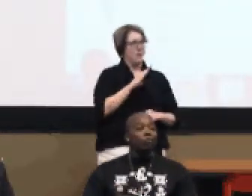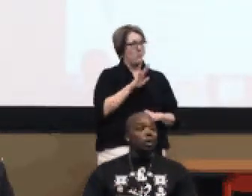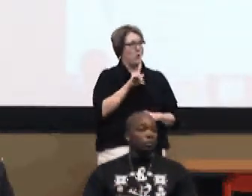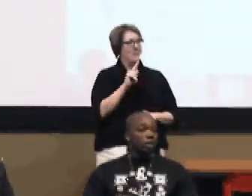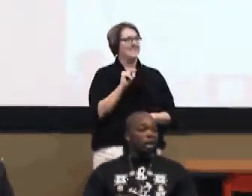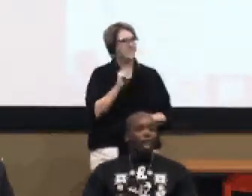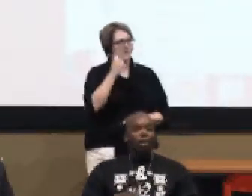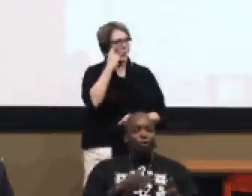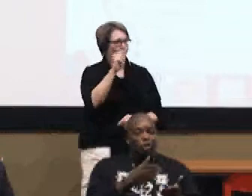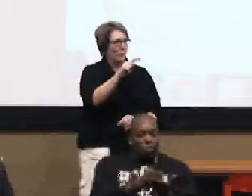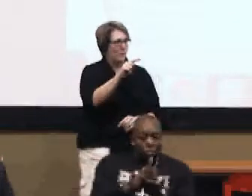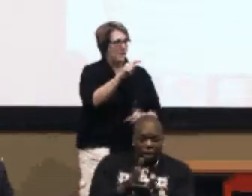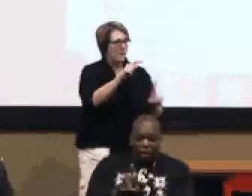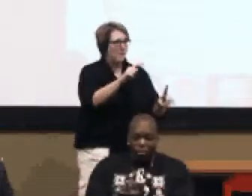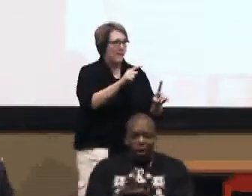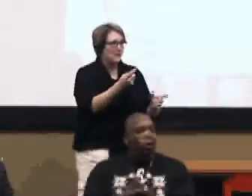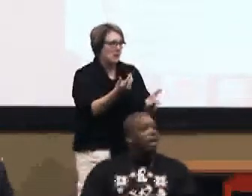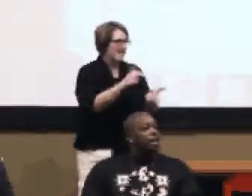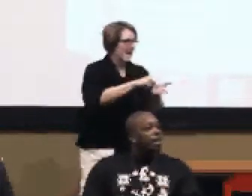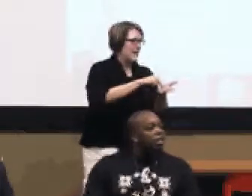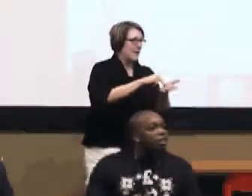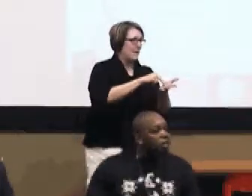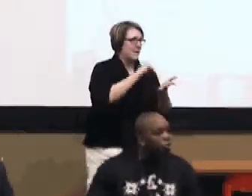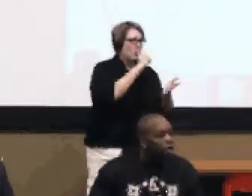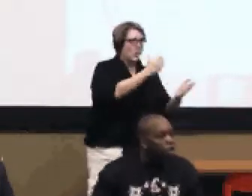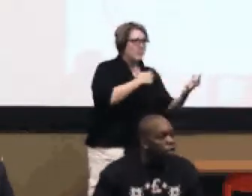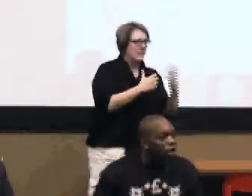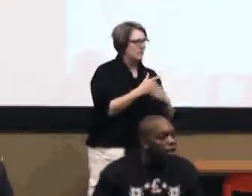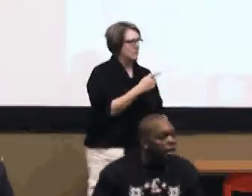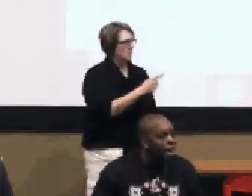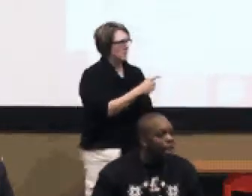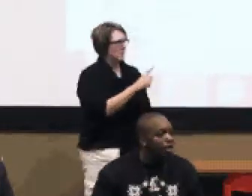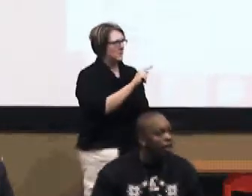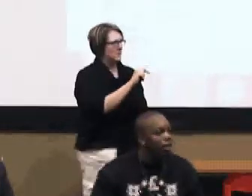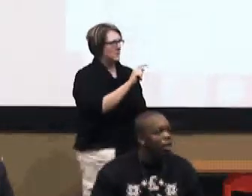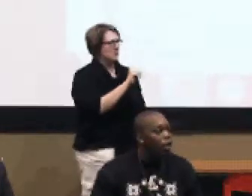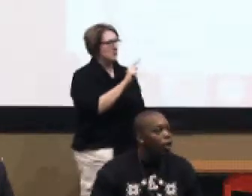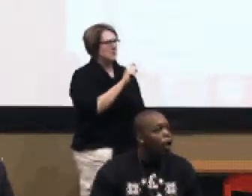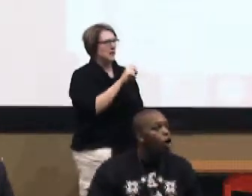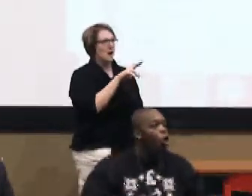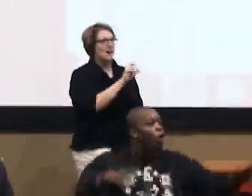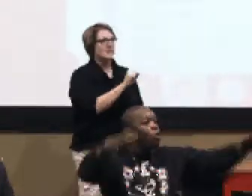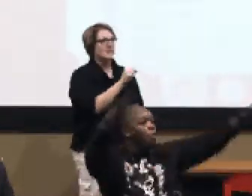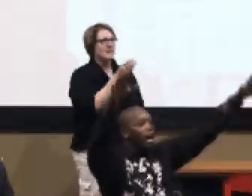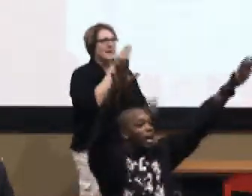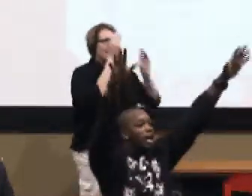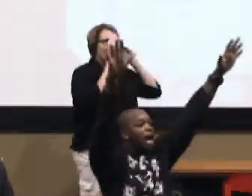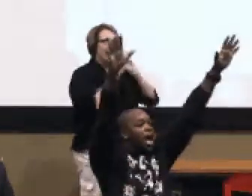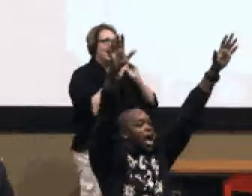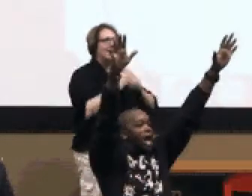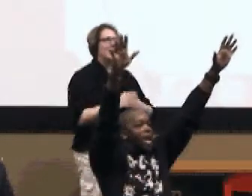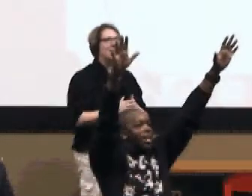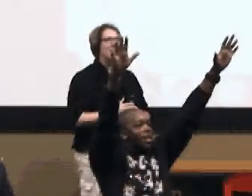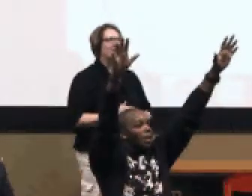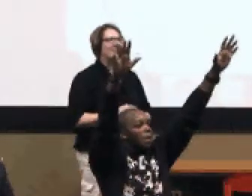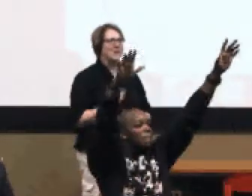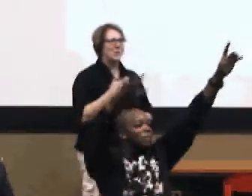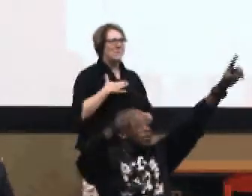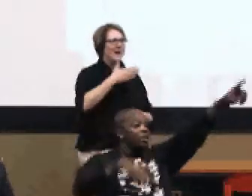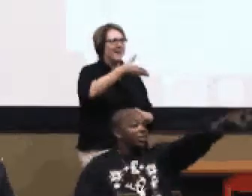and do something, and don't complain about what. Is she wearing a TARDIS hat? Yeah. Oh my